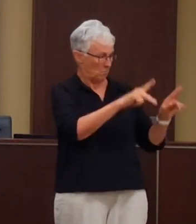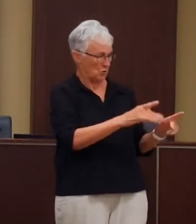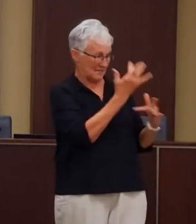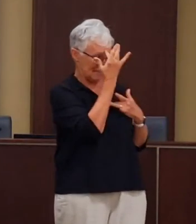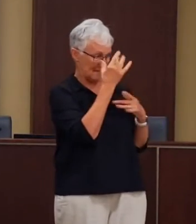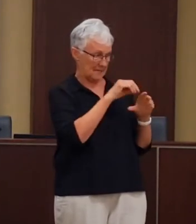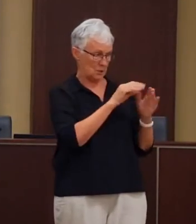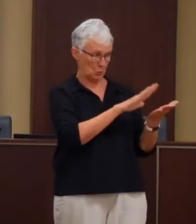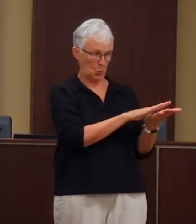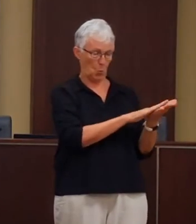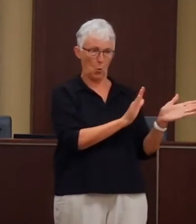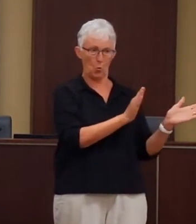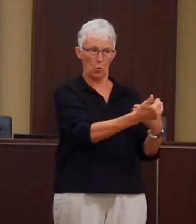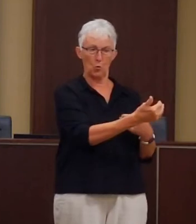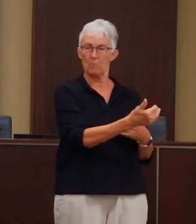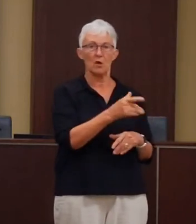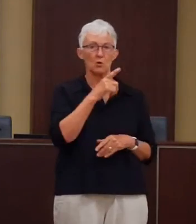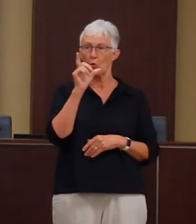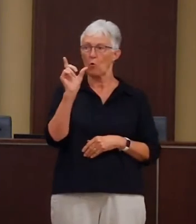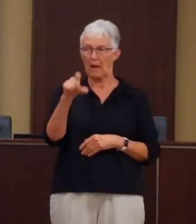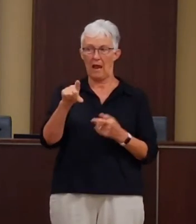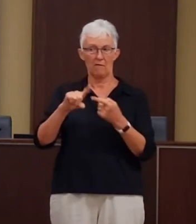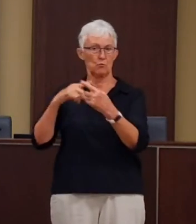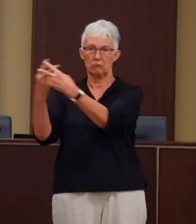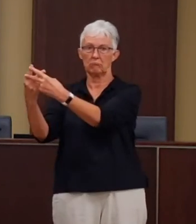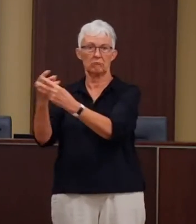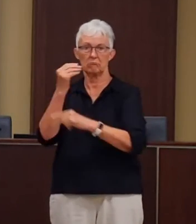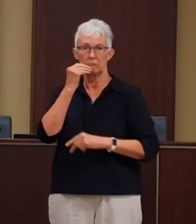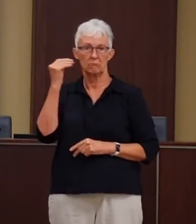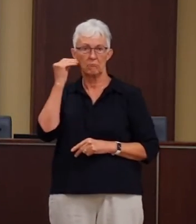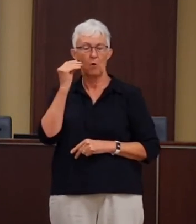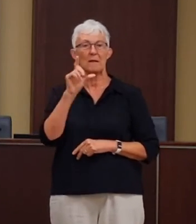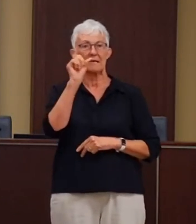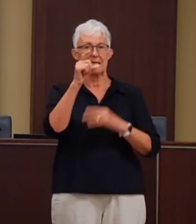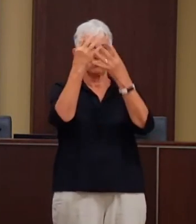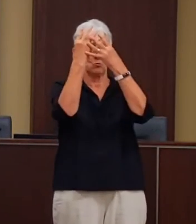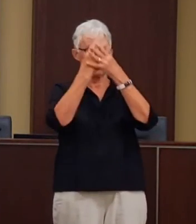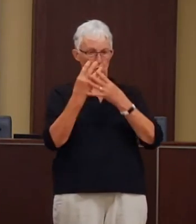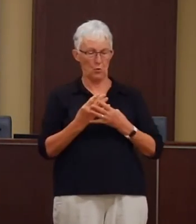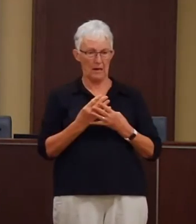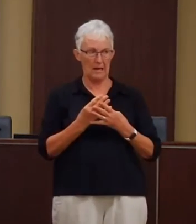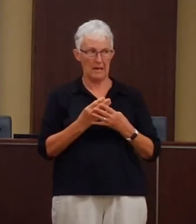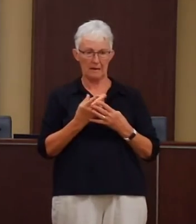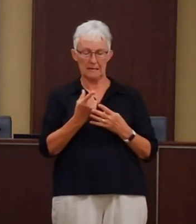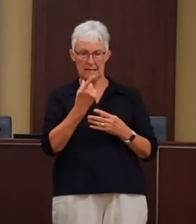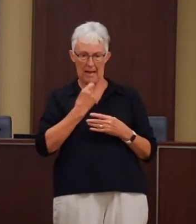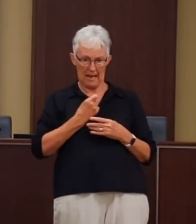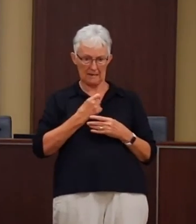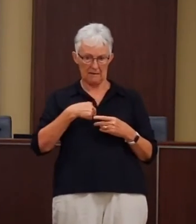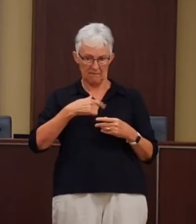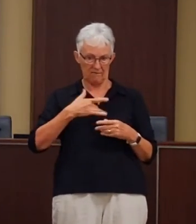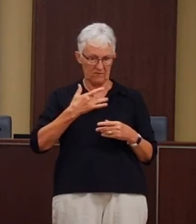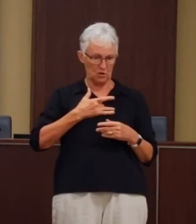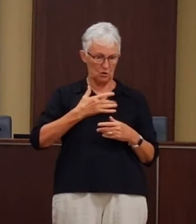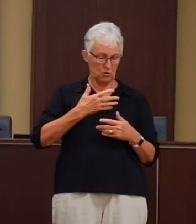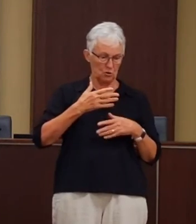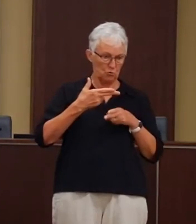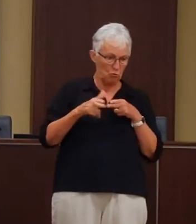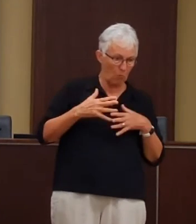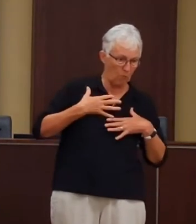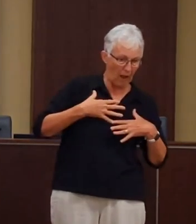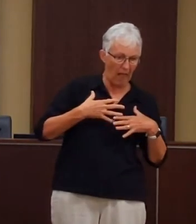They just need to self-monitor for symptoms. We know that process works. It worked well for us last year. If the positive